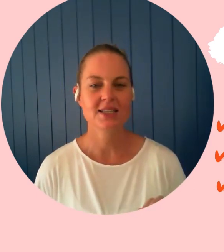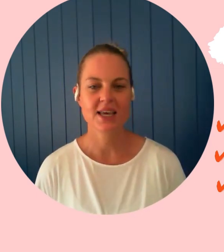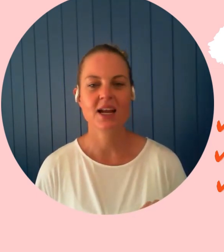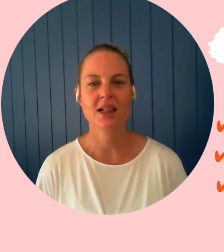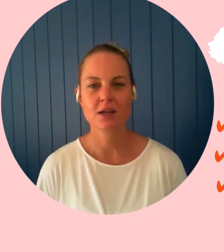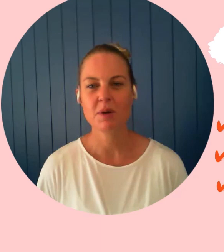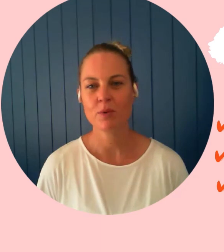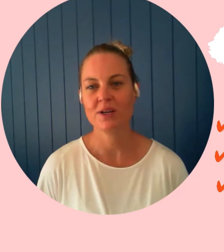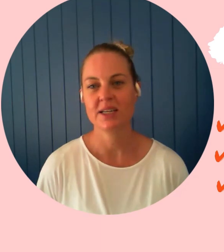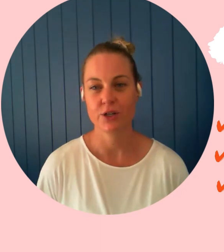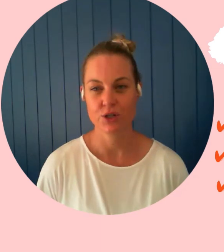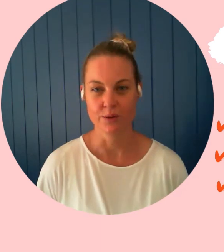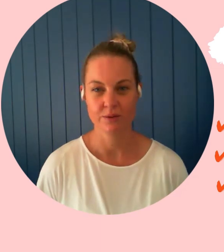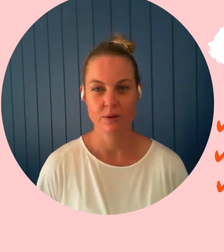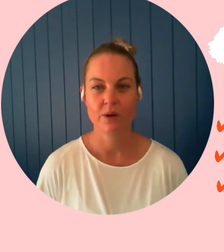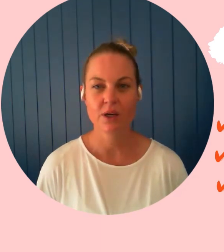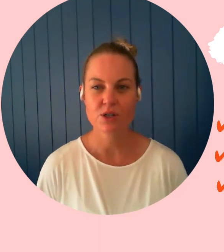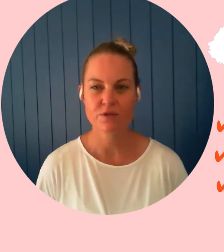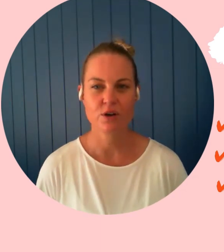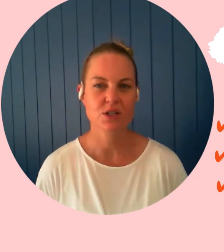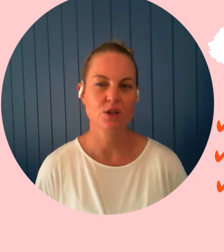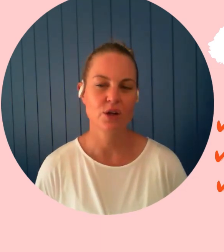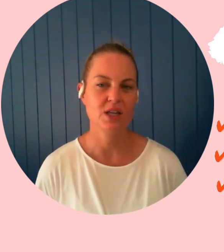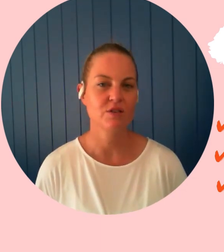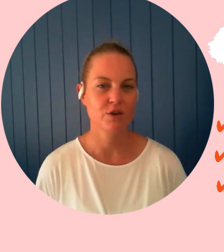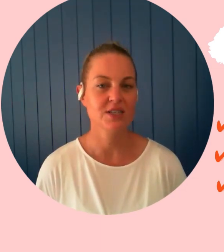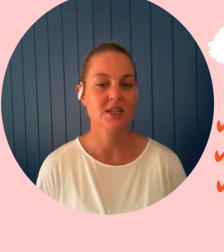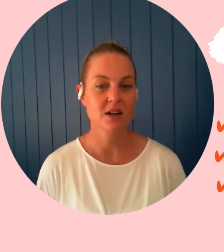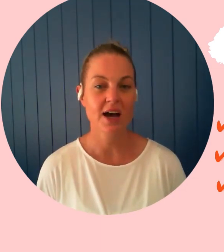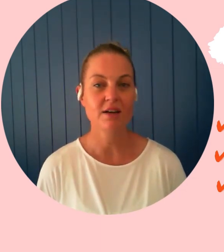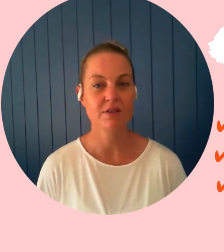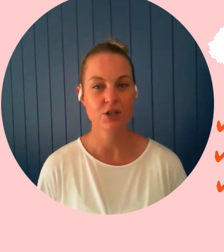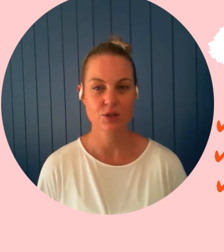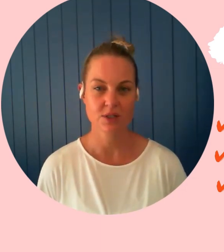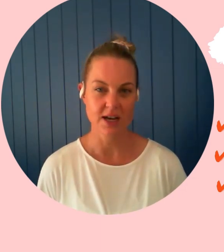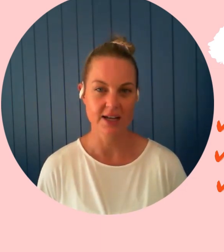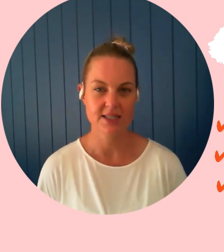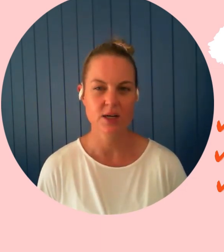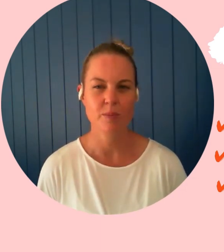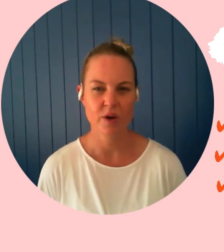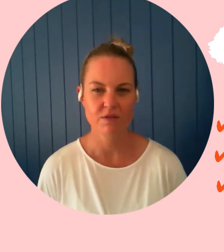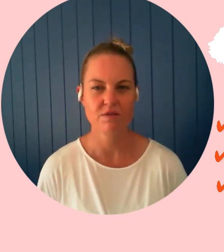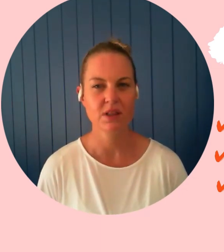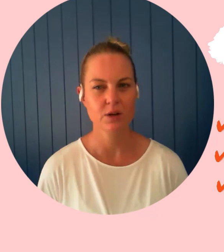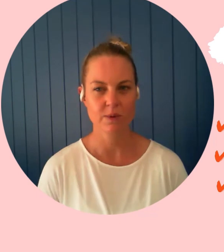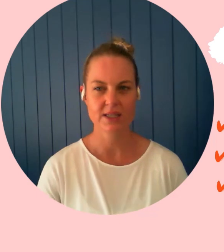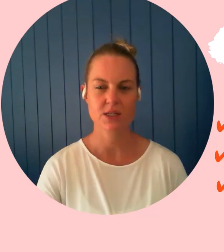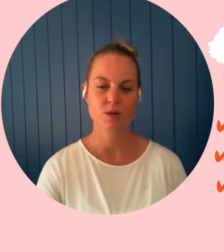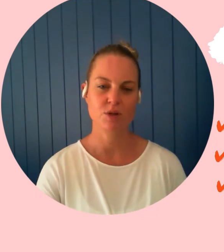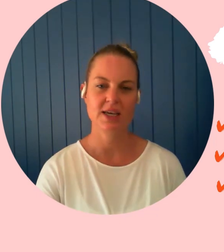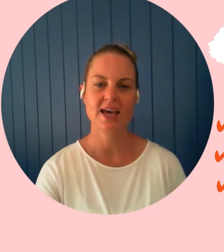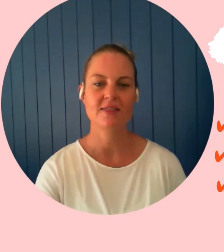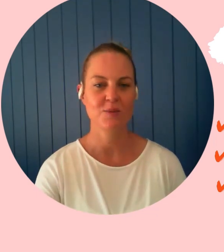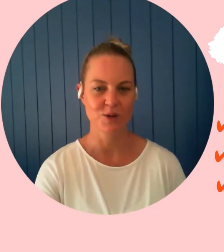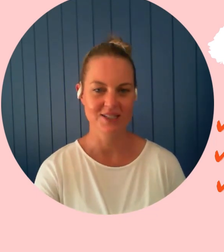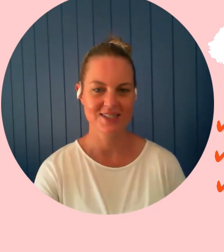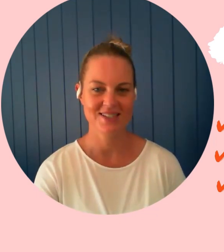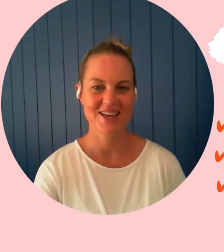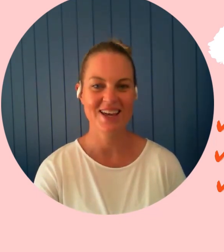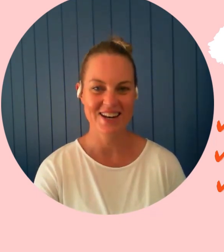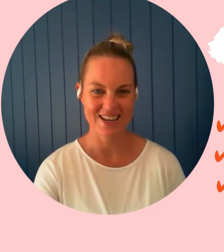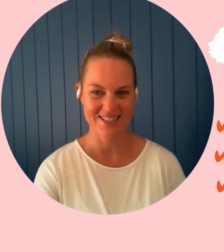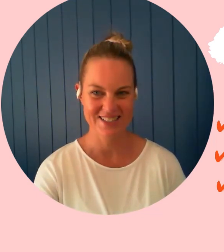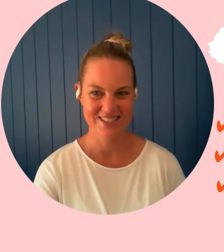get a little bit more intentional. We're going to focus on learning the first 9 functional signs that are perfect for little ones to communicate their wants